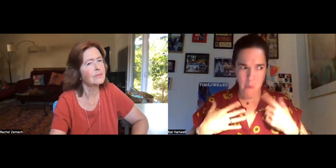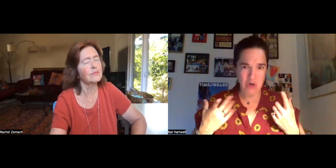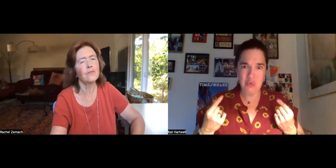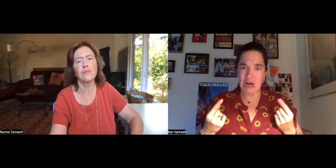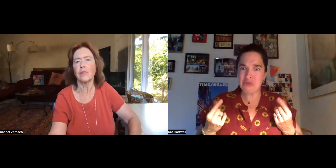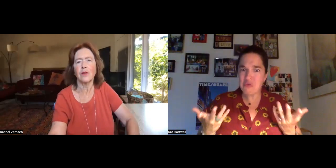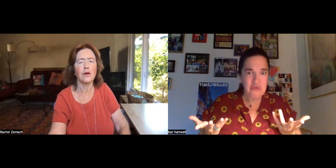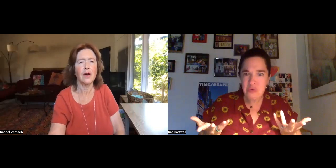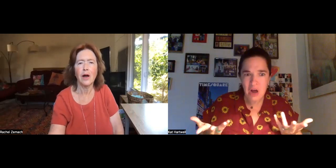What do I do?